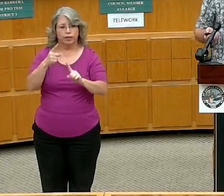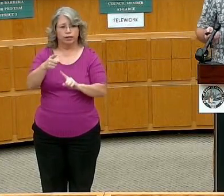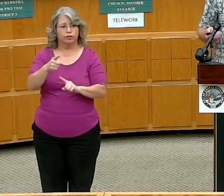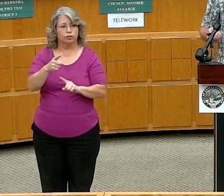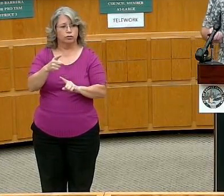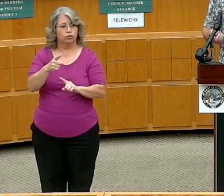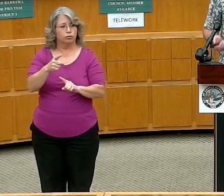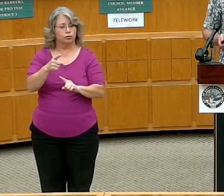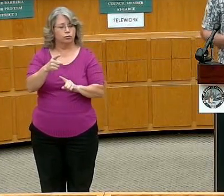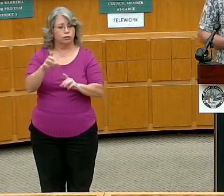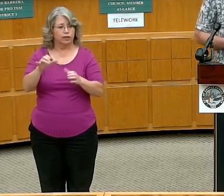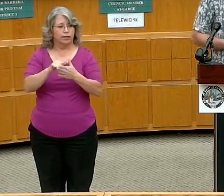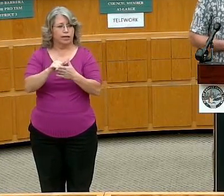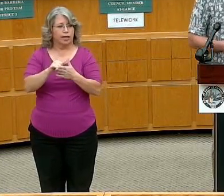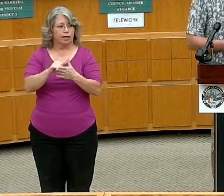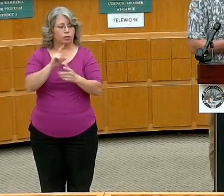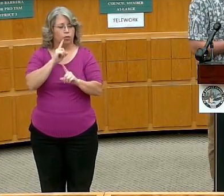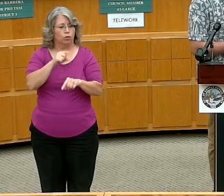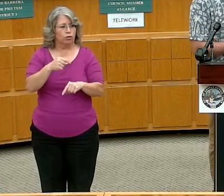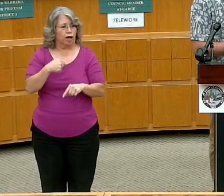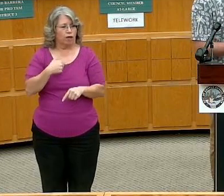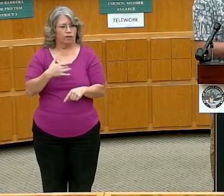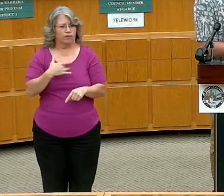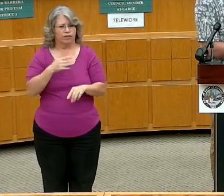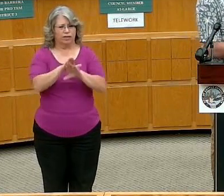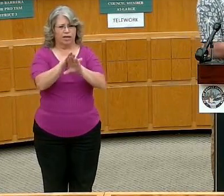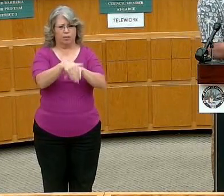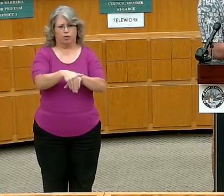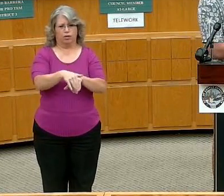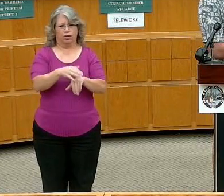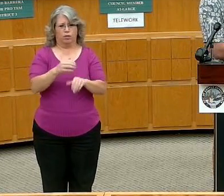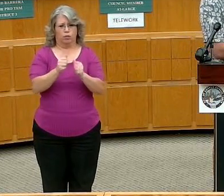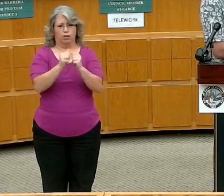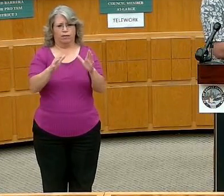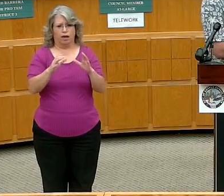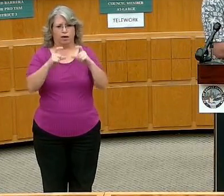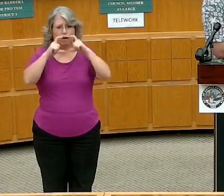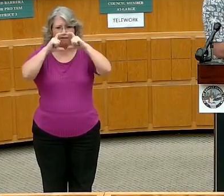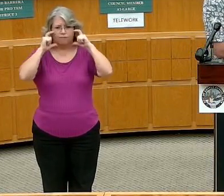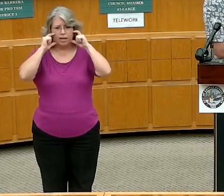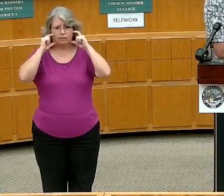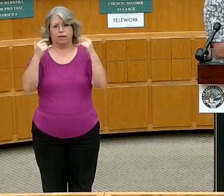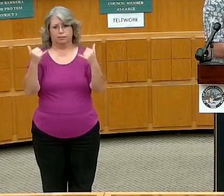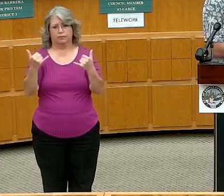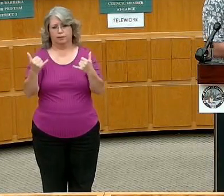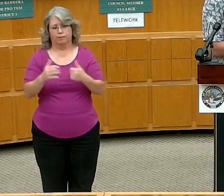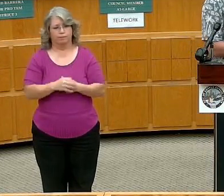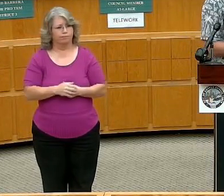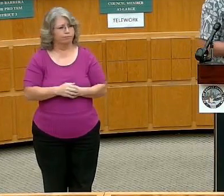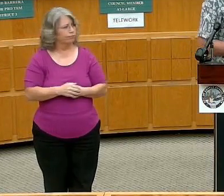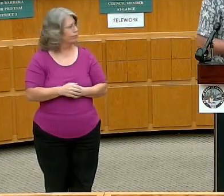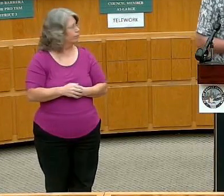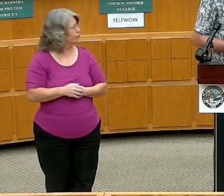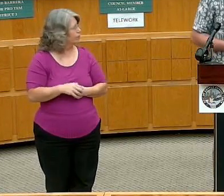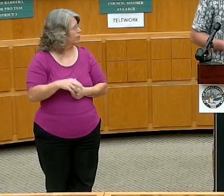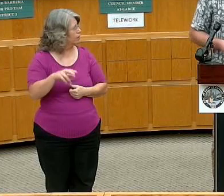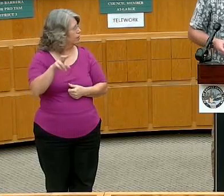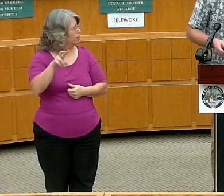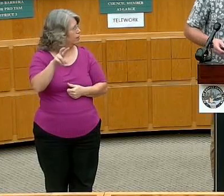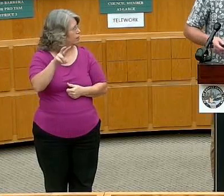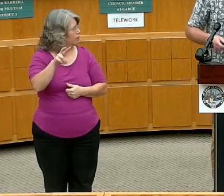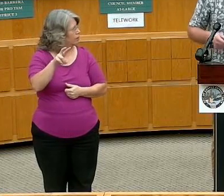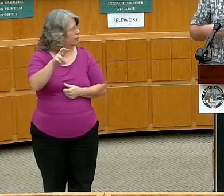hypocrite if I didn't get up here and wear a face mask at this point. So a vaccine would likely change the need to implement social